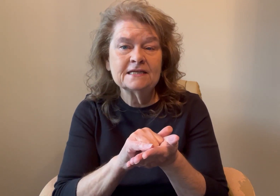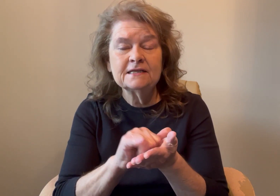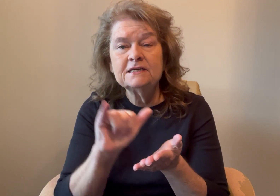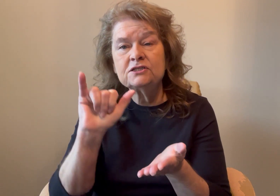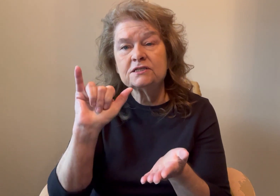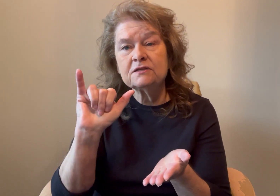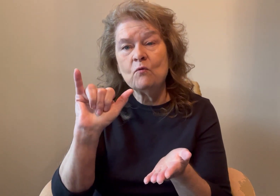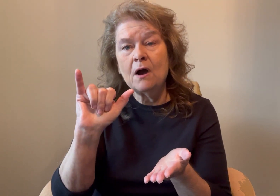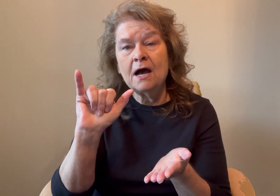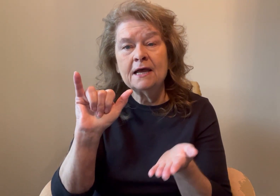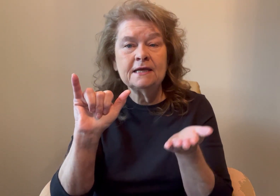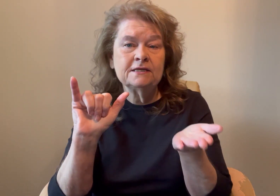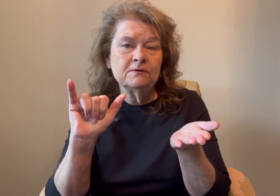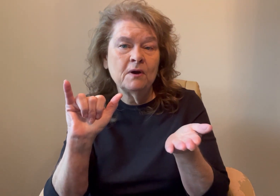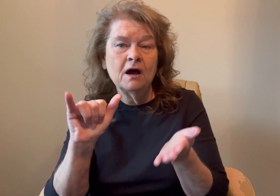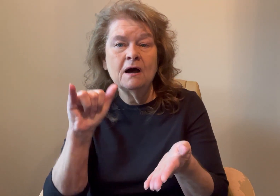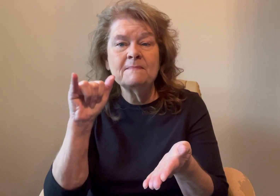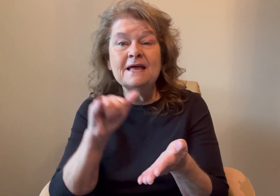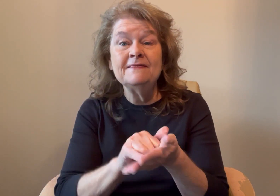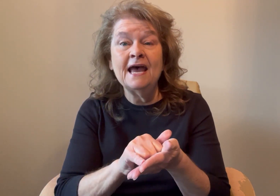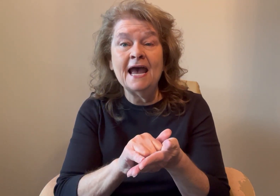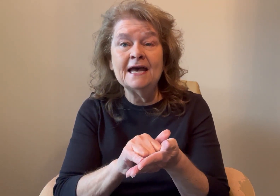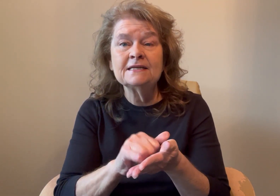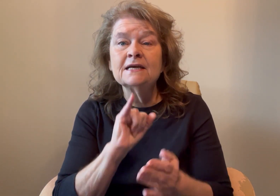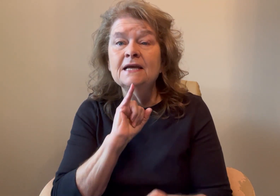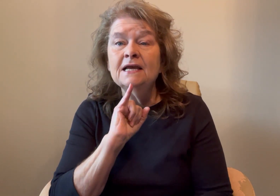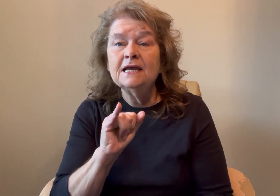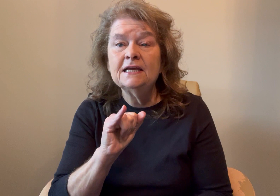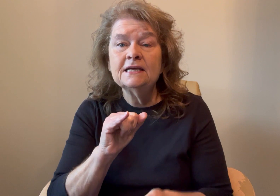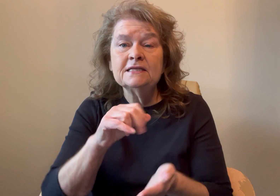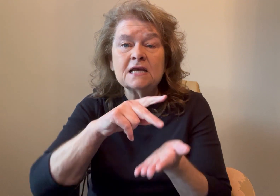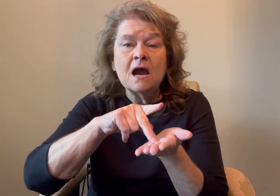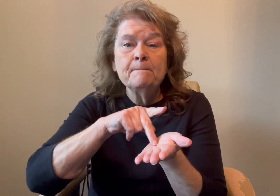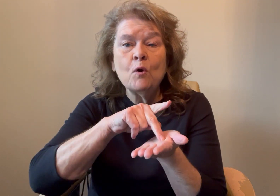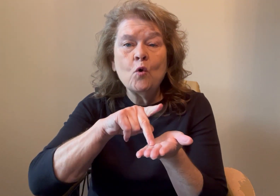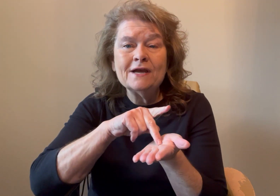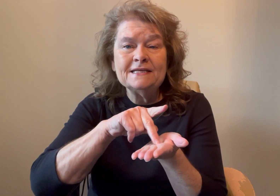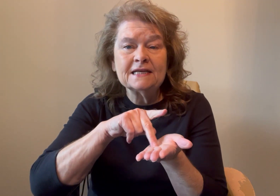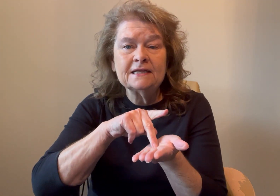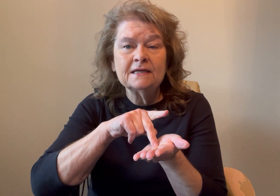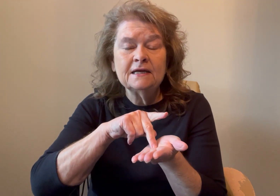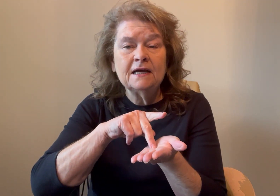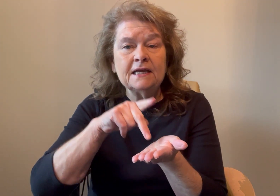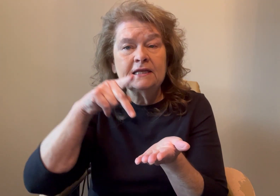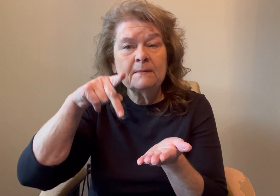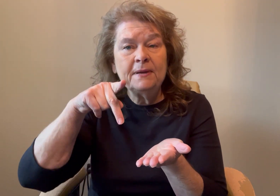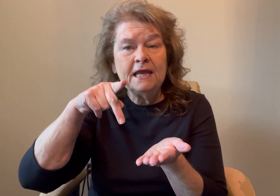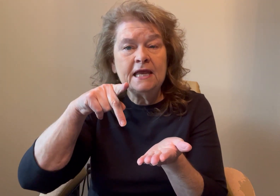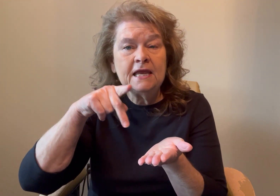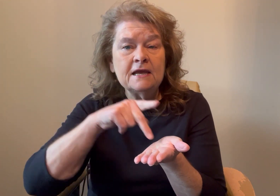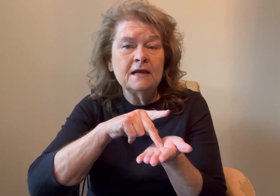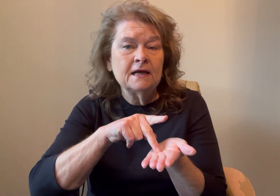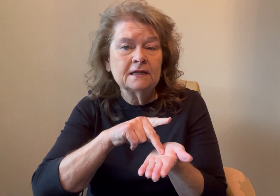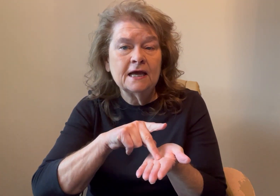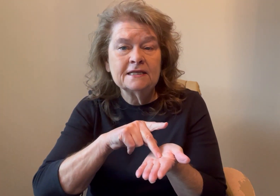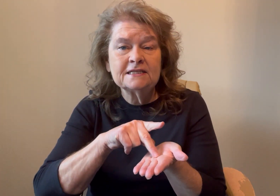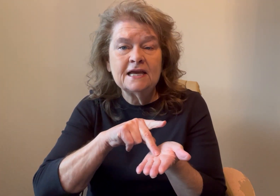is just the Y in your palm. That is poison. Again, the P, like